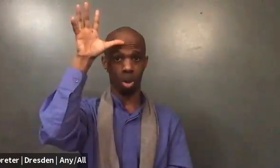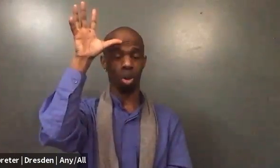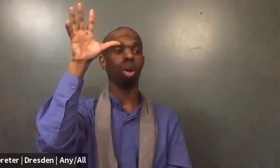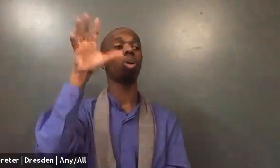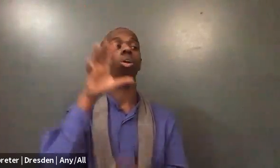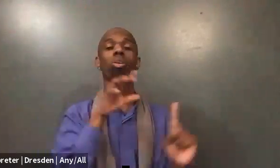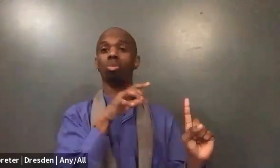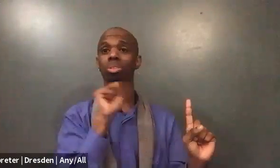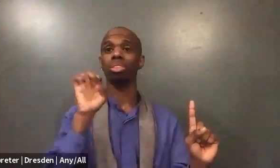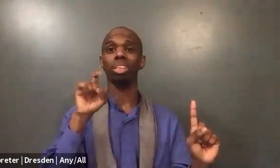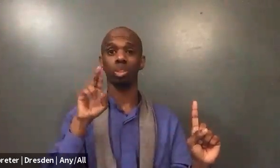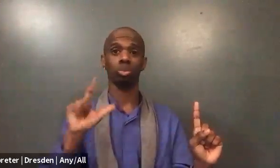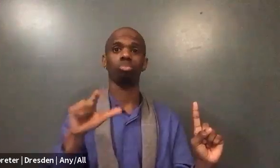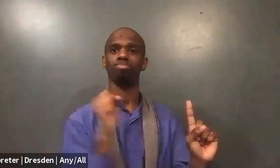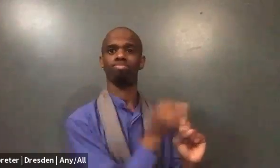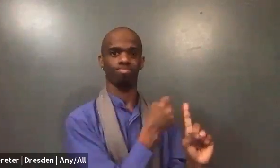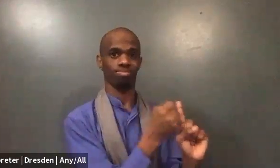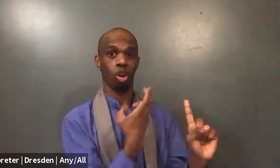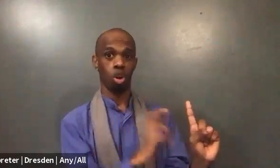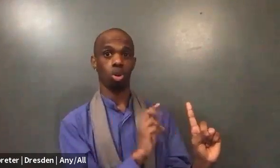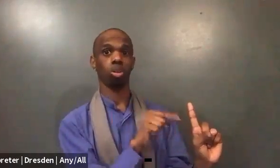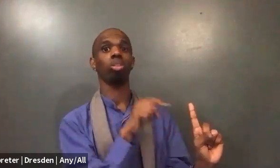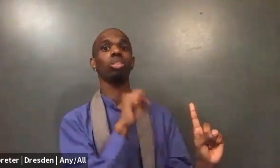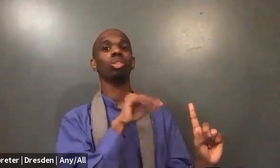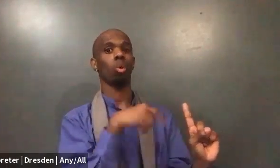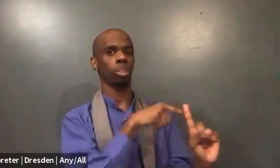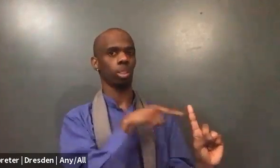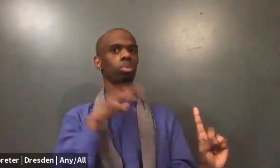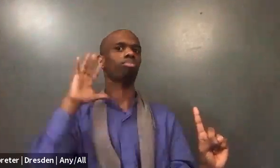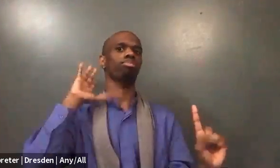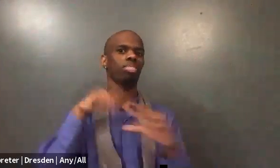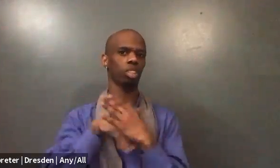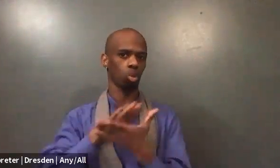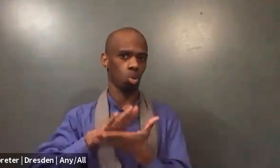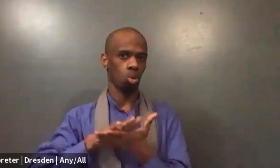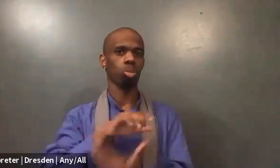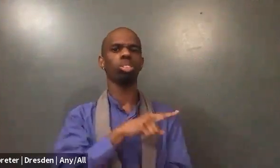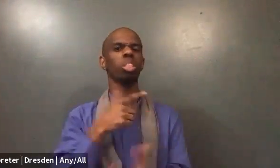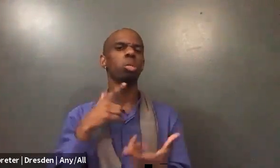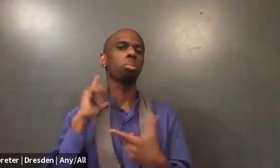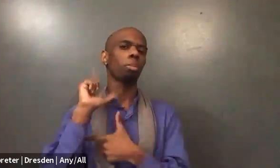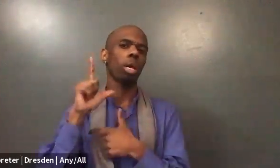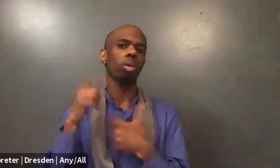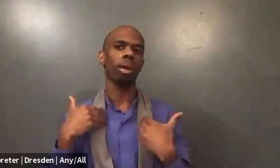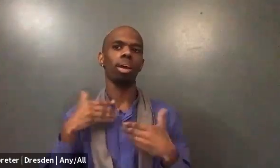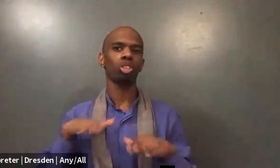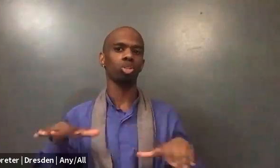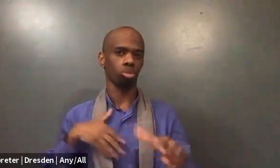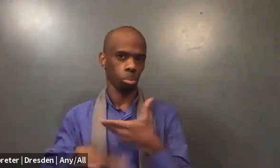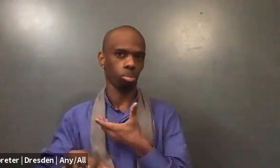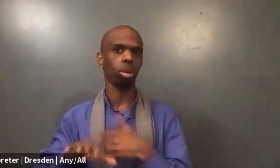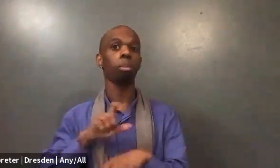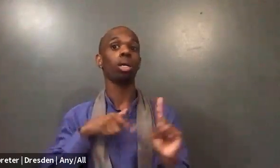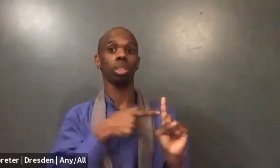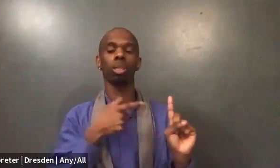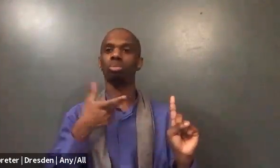she had told that when she was in school, she ended up having children. She kept telling.